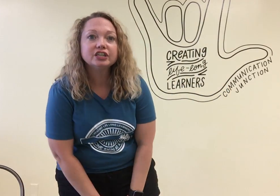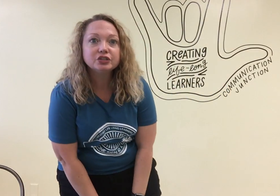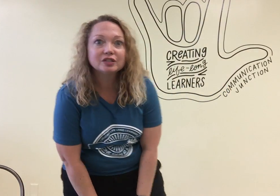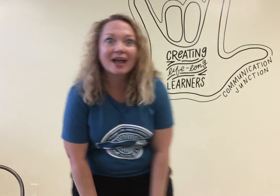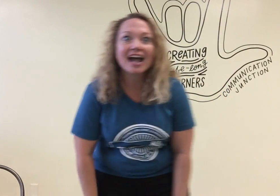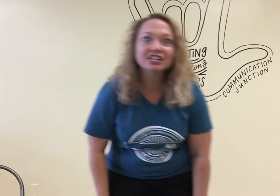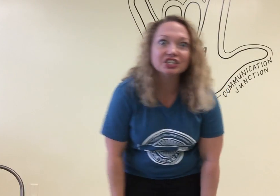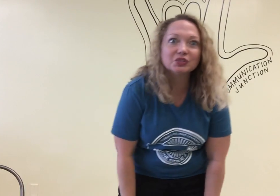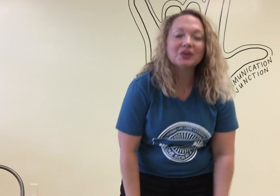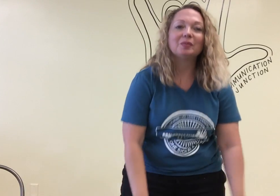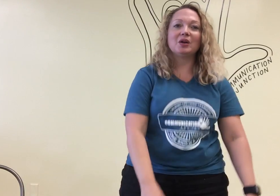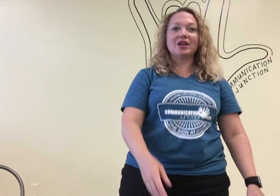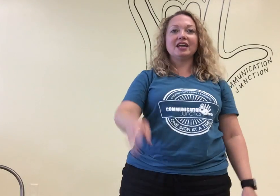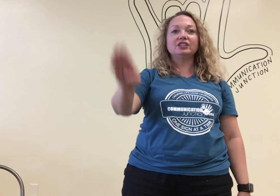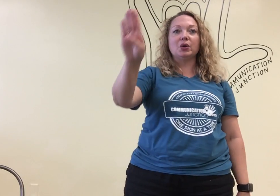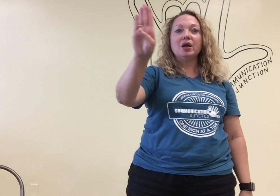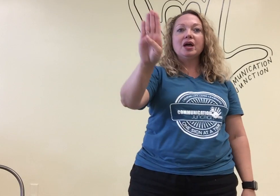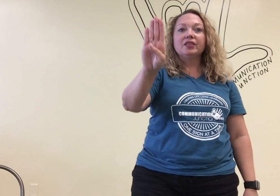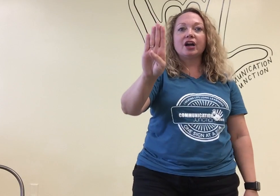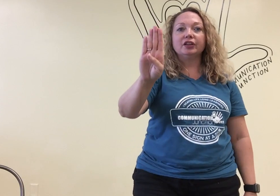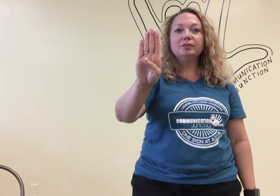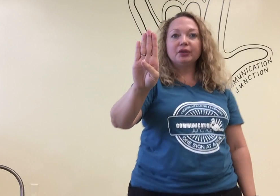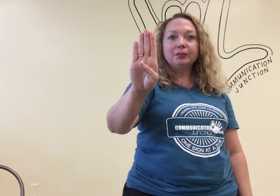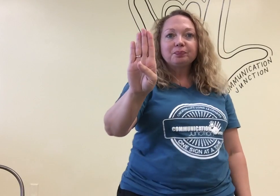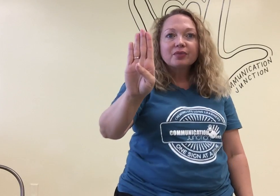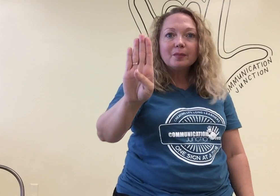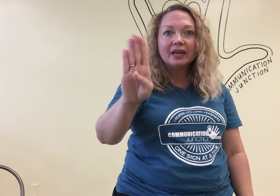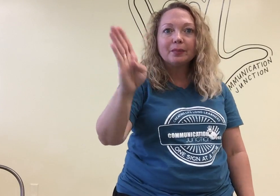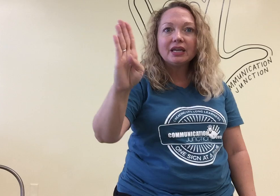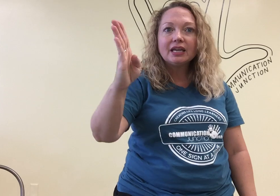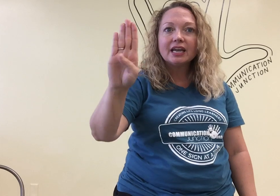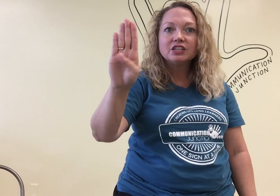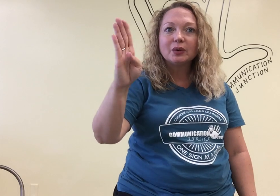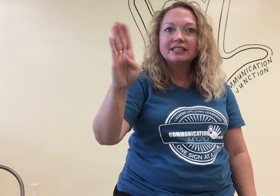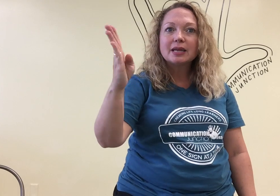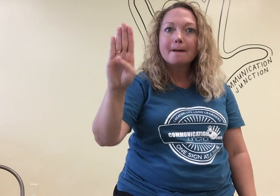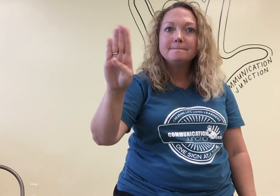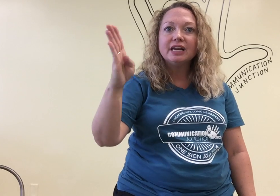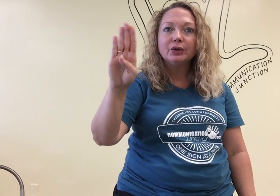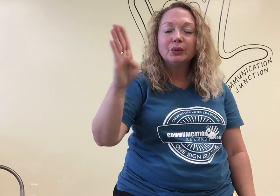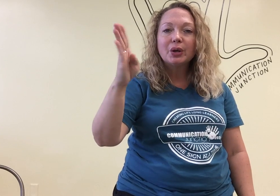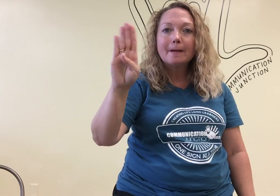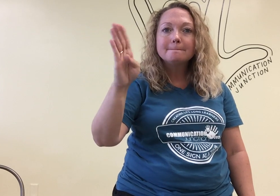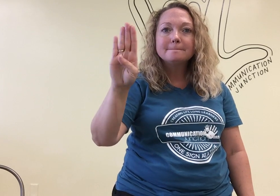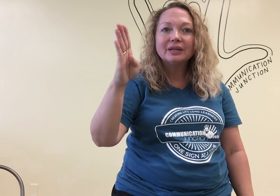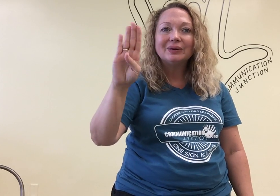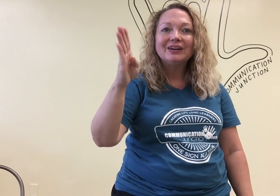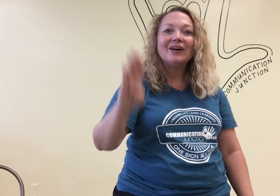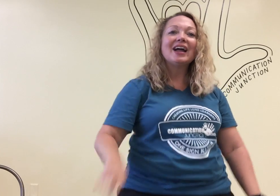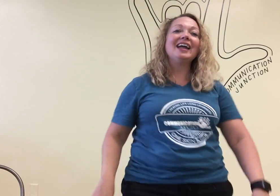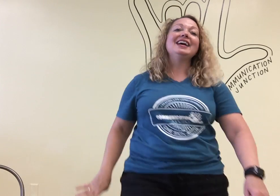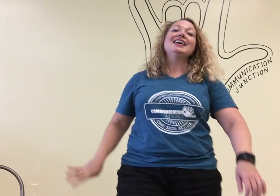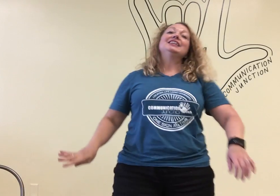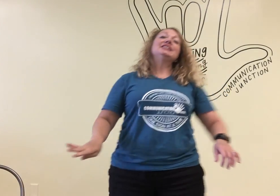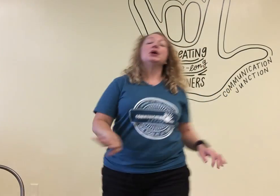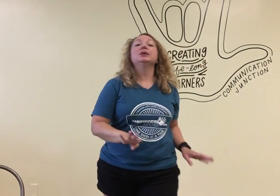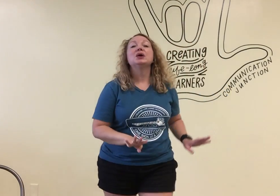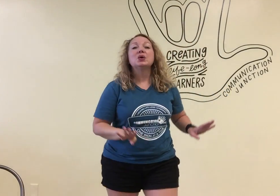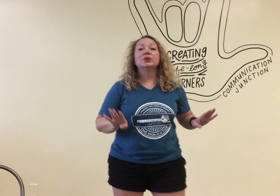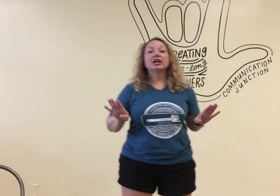do some actions with me, okay? So the color blue, make a B and twist. Blue, blue. Okay, so we're going